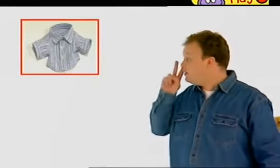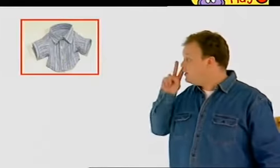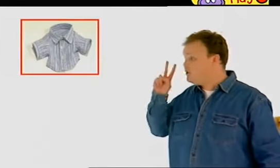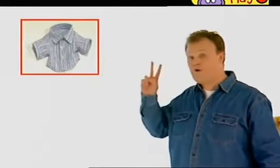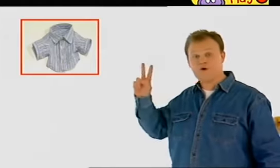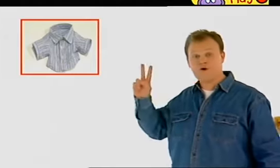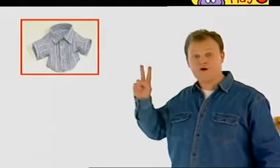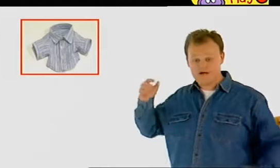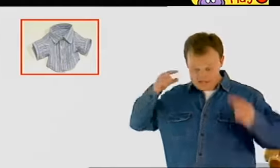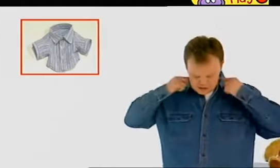Look.